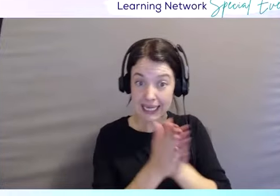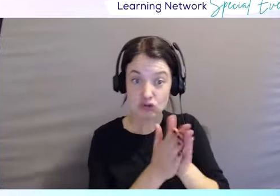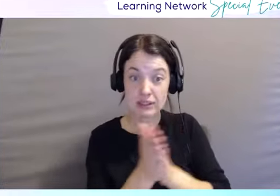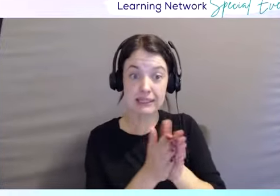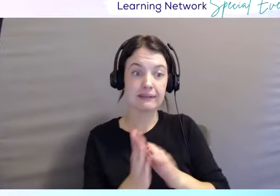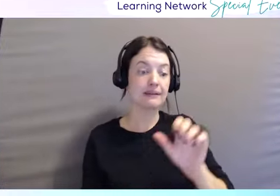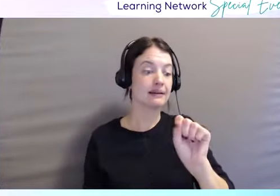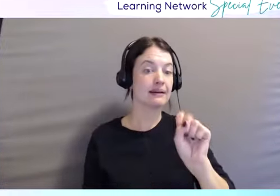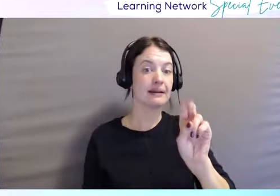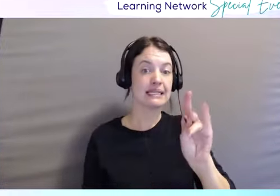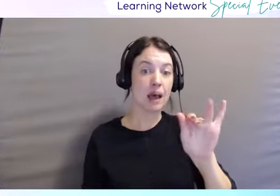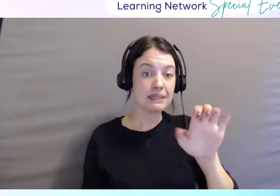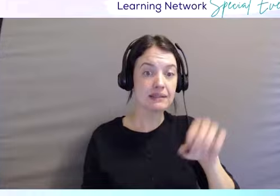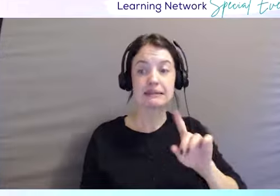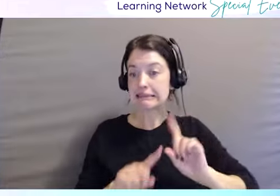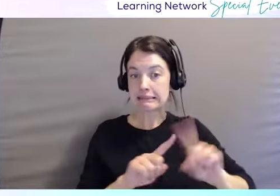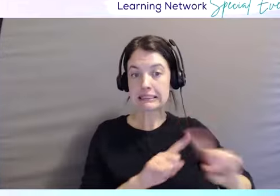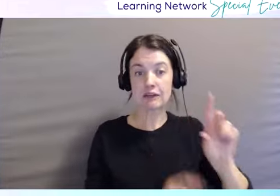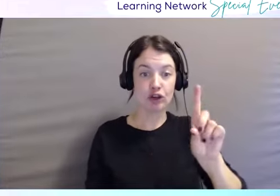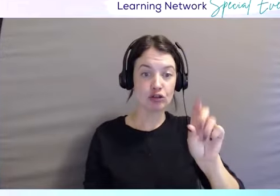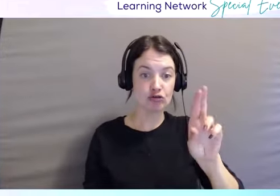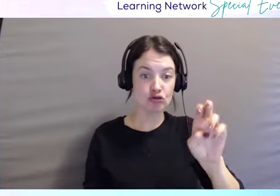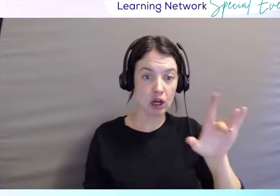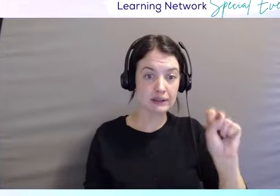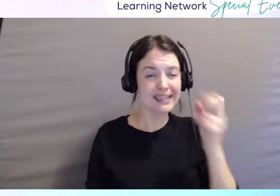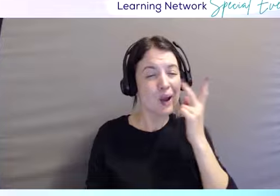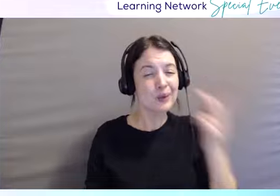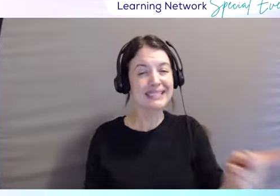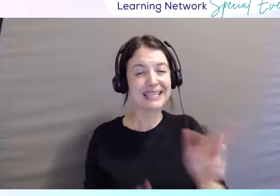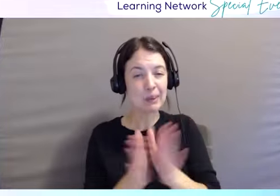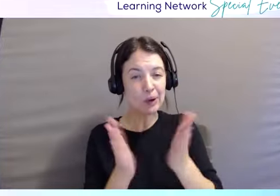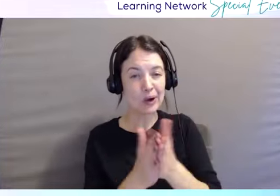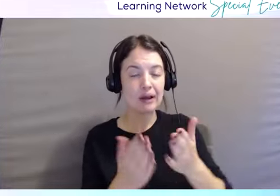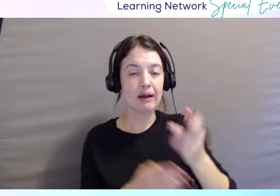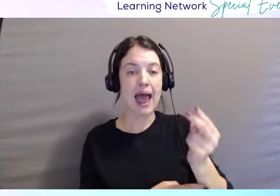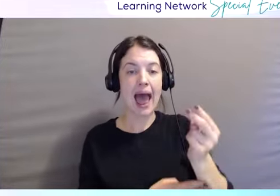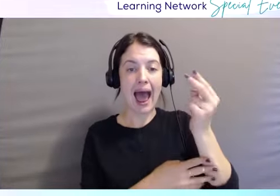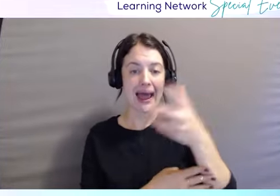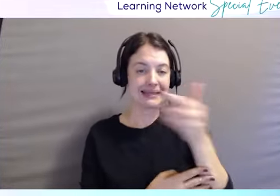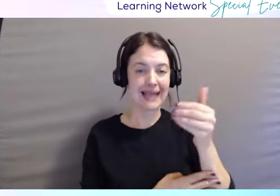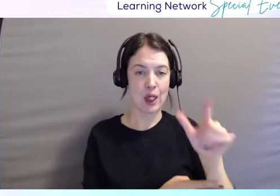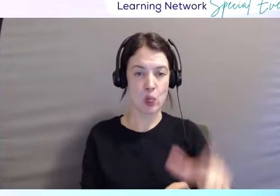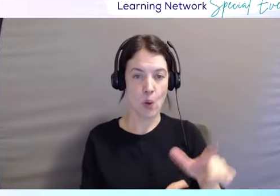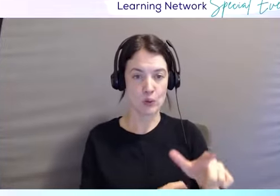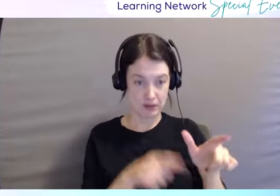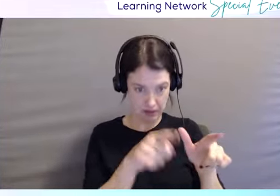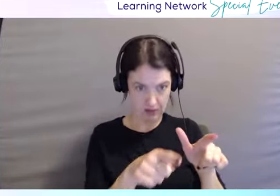mentioned, Highs and Lows is a book I can recommend to you that Nancy Poole and I did some years ago. It's edited. It's